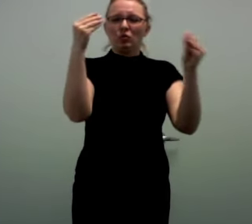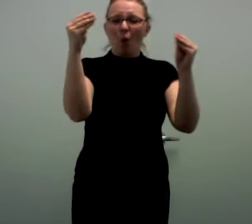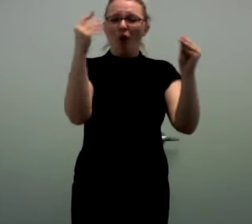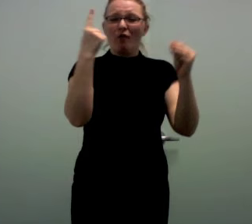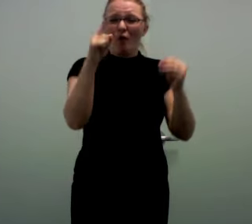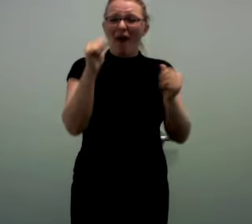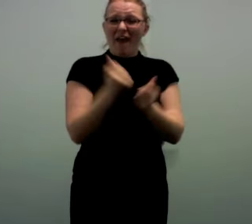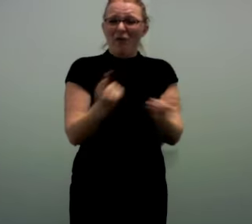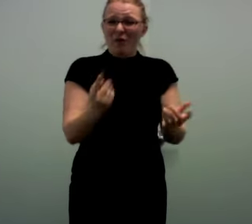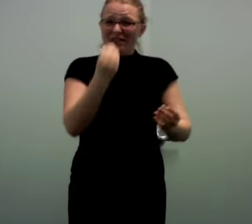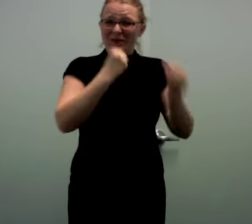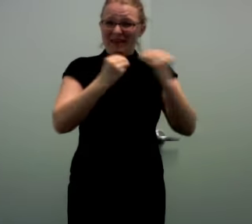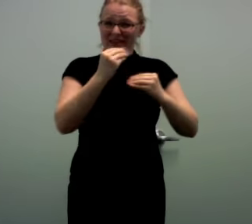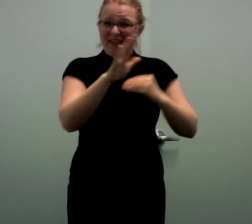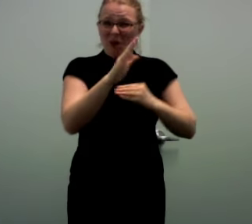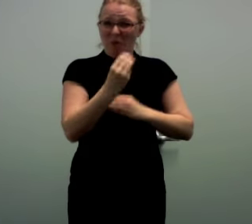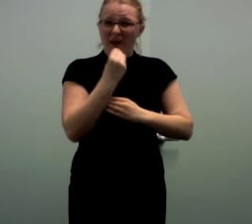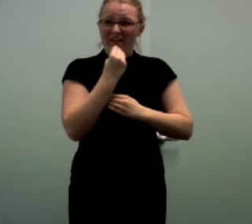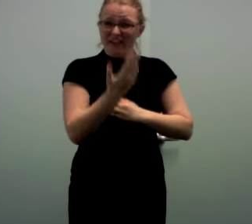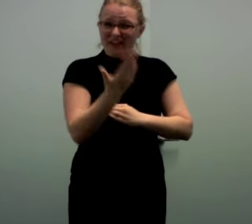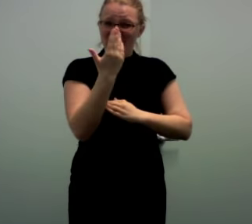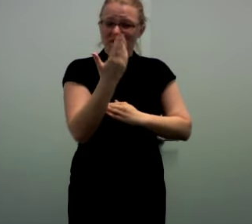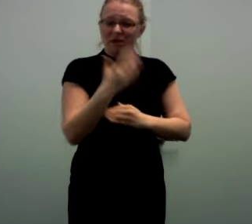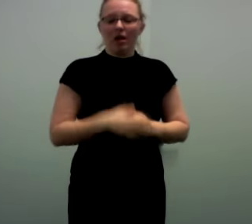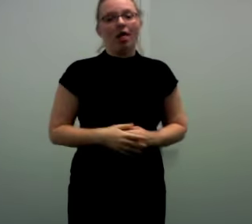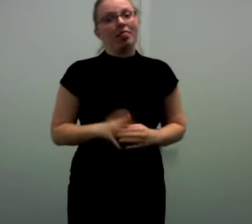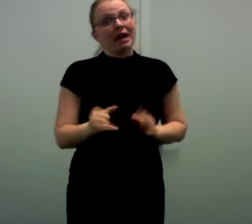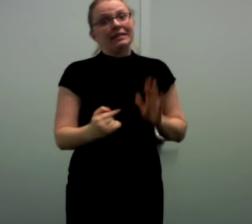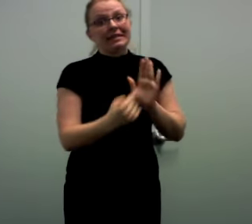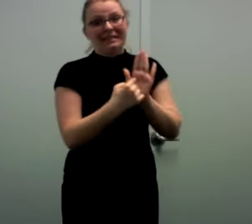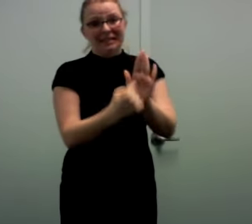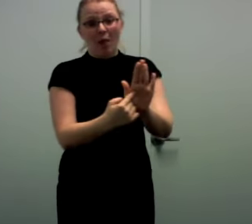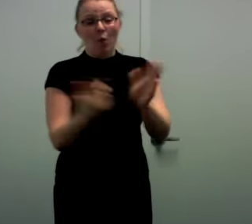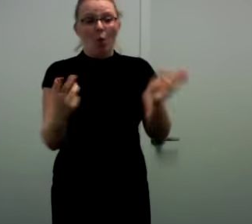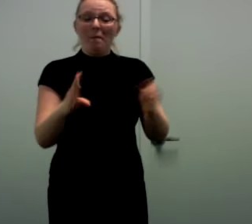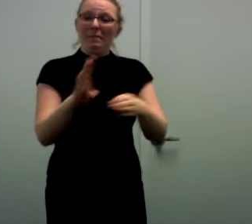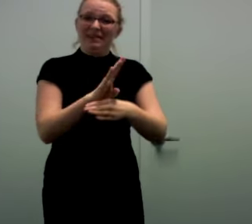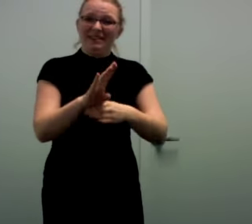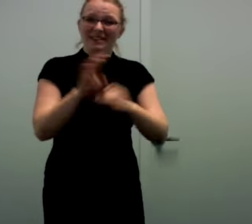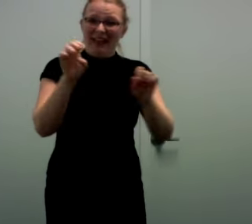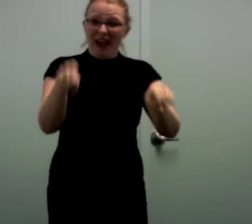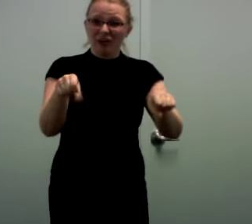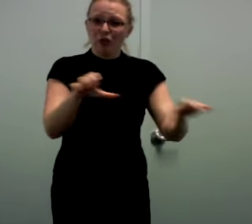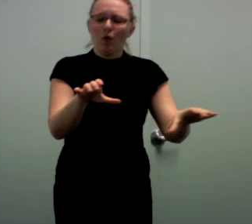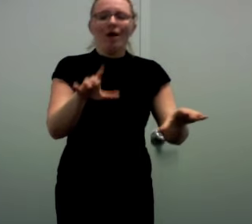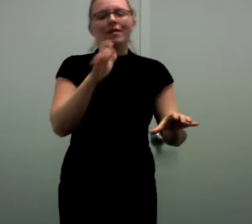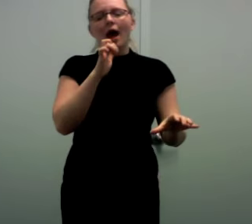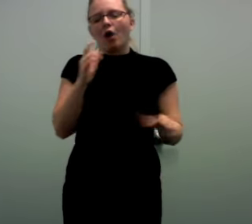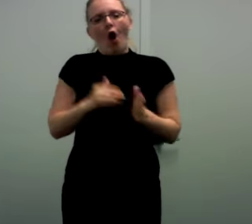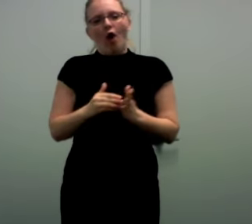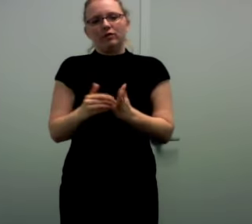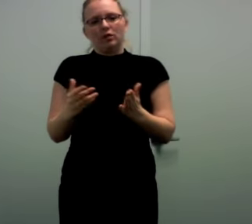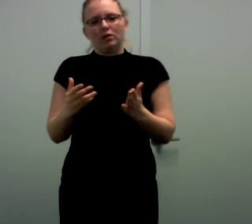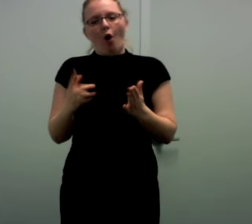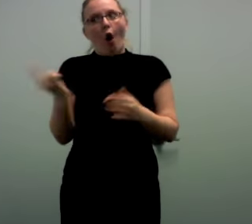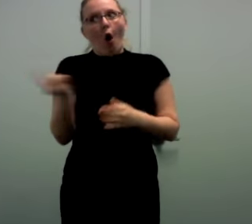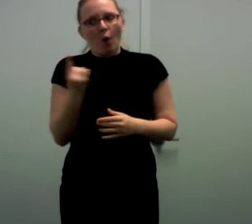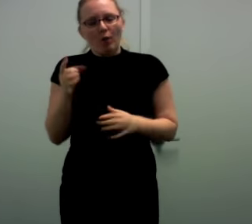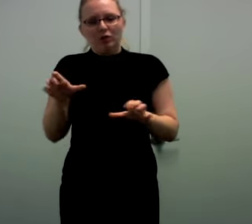That's just an example of what businesses can do. Not that they always do, but what they can do if